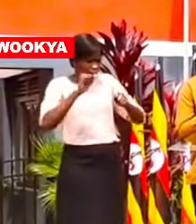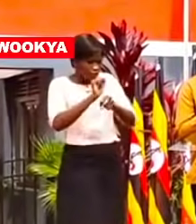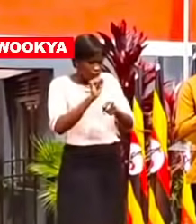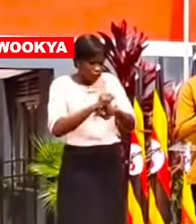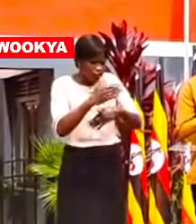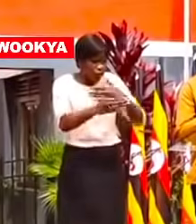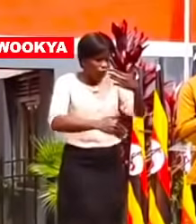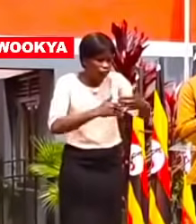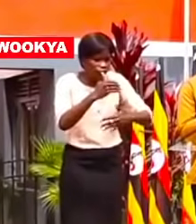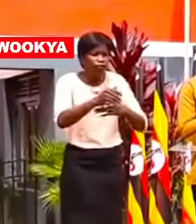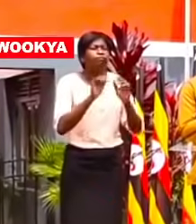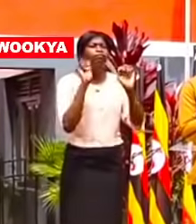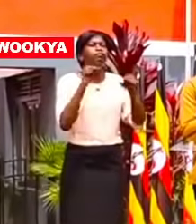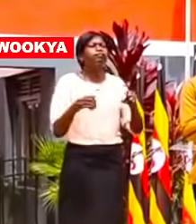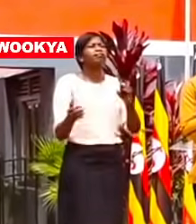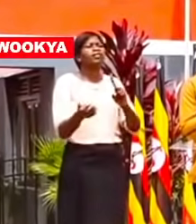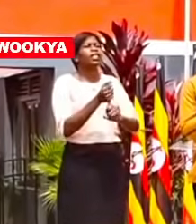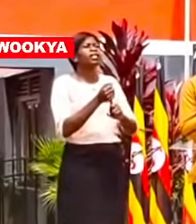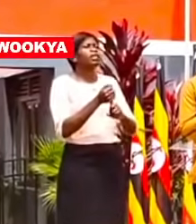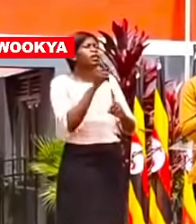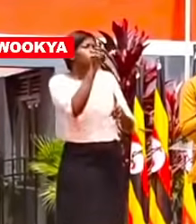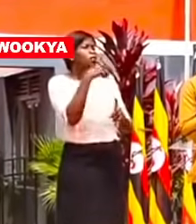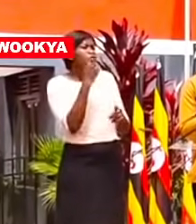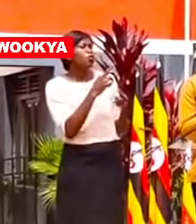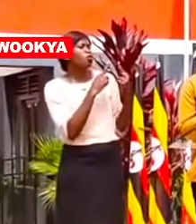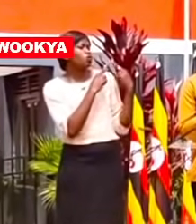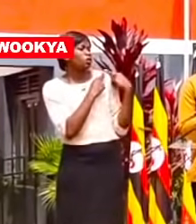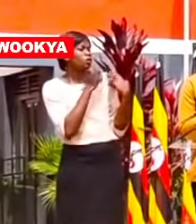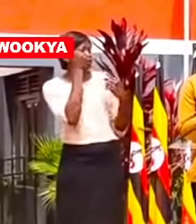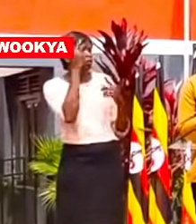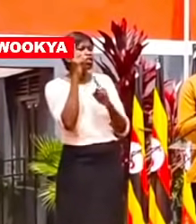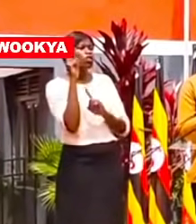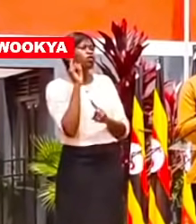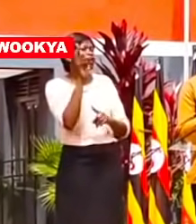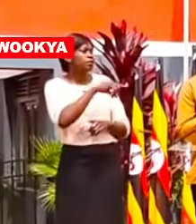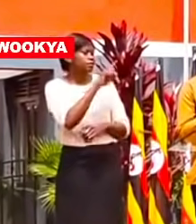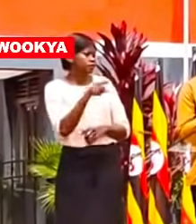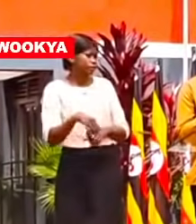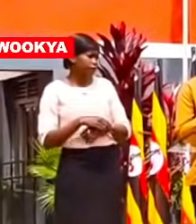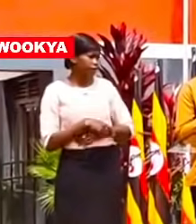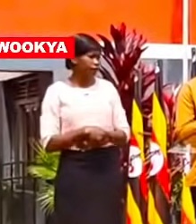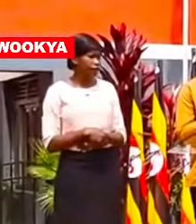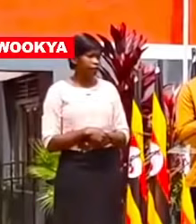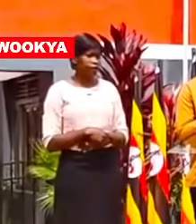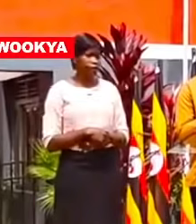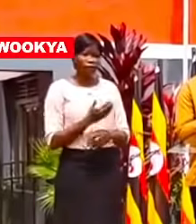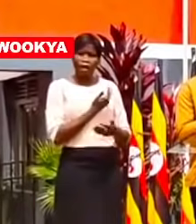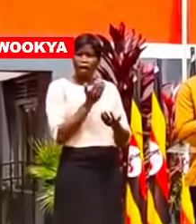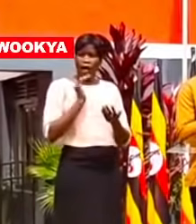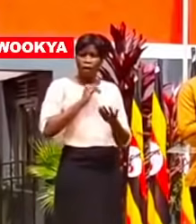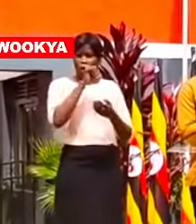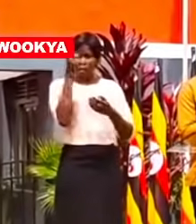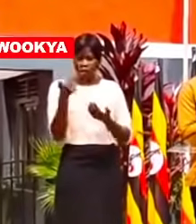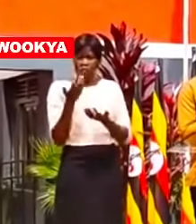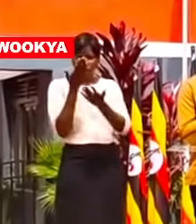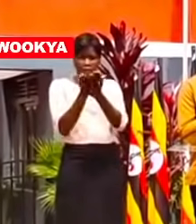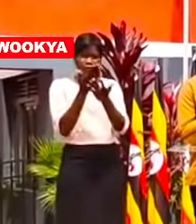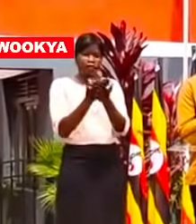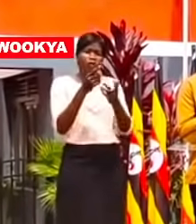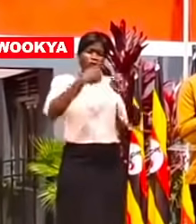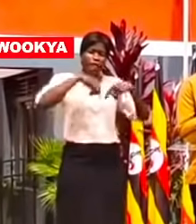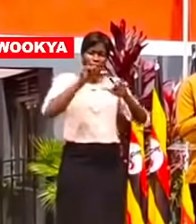deal with the ongoing insecurity challenges. Our other appeal as the NUP is